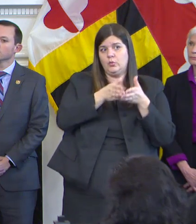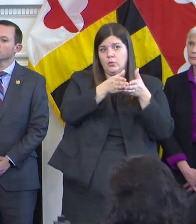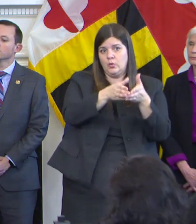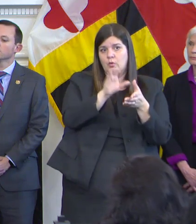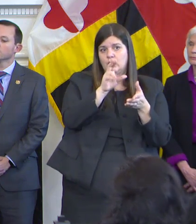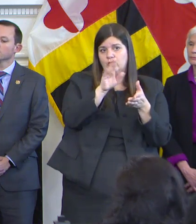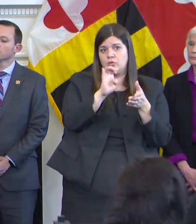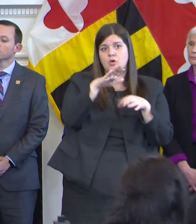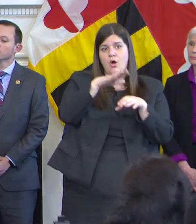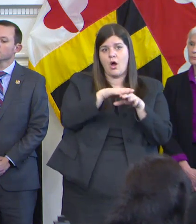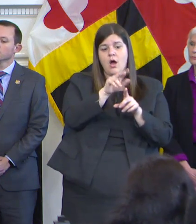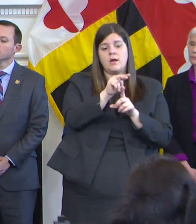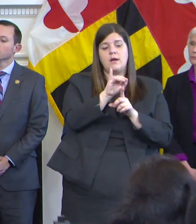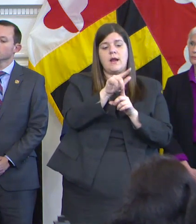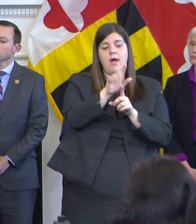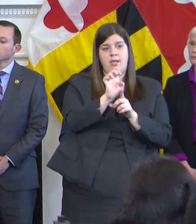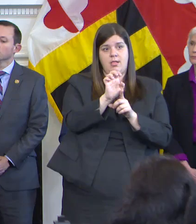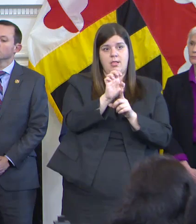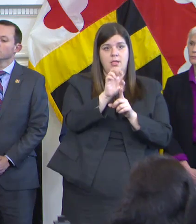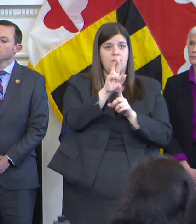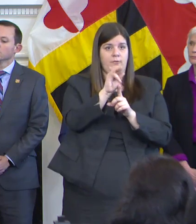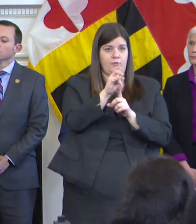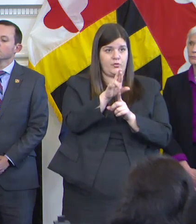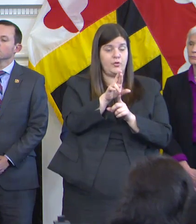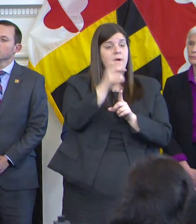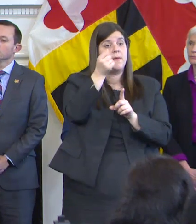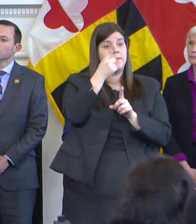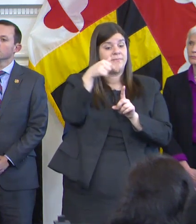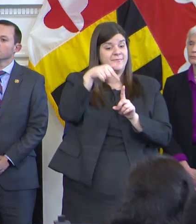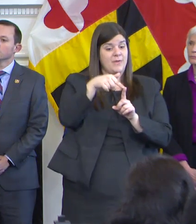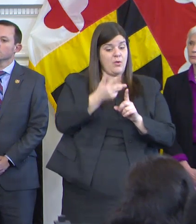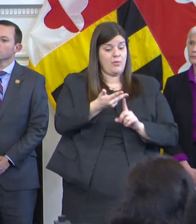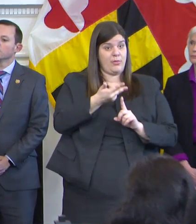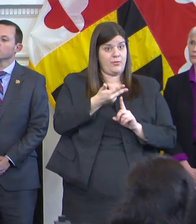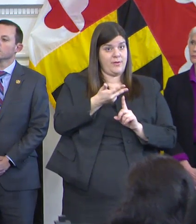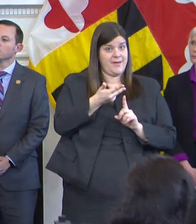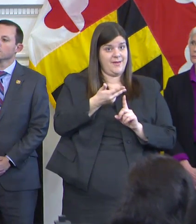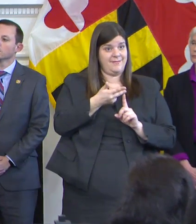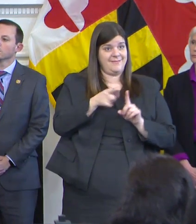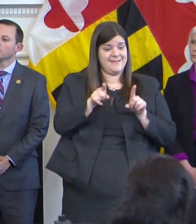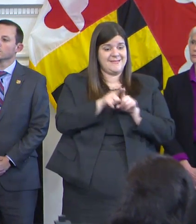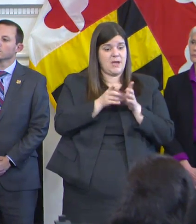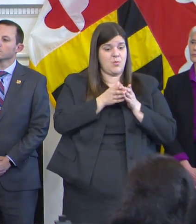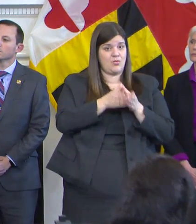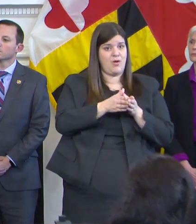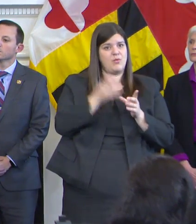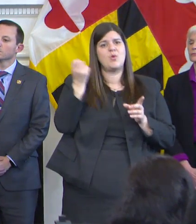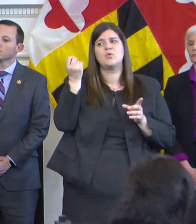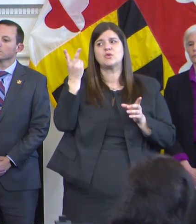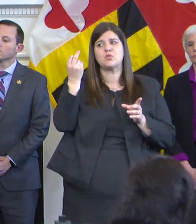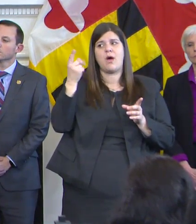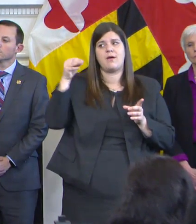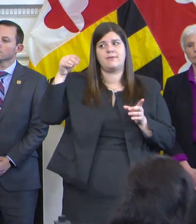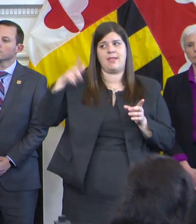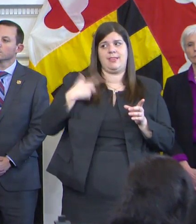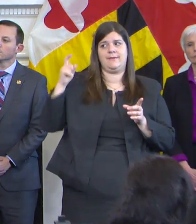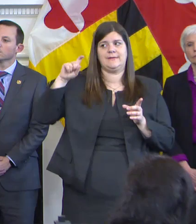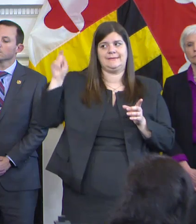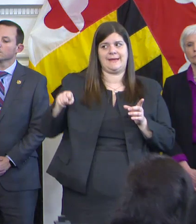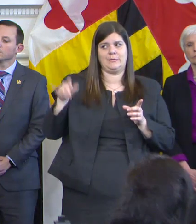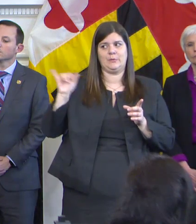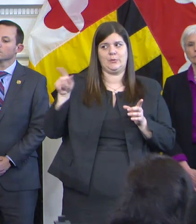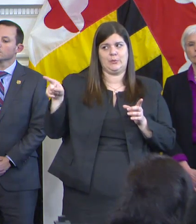cases in the Houston area. We have just today discovered that 6